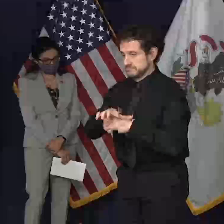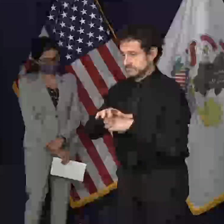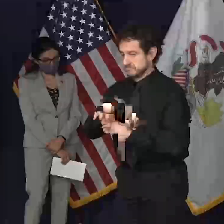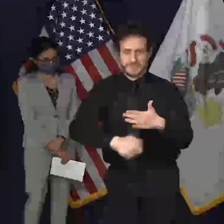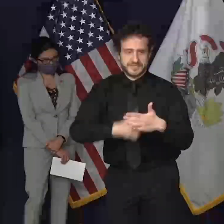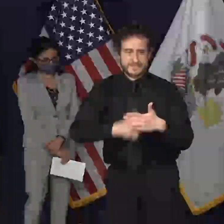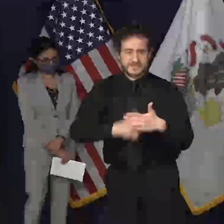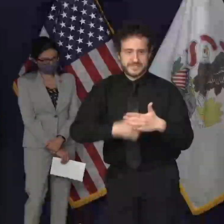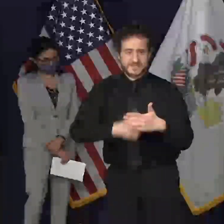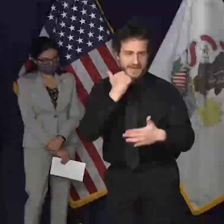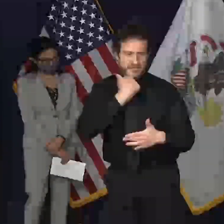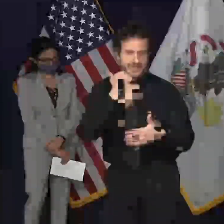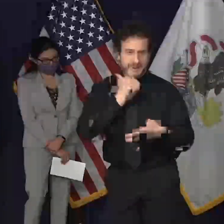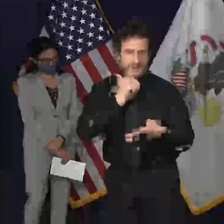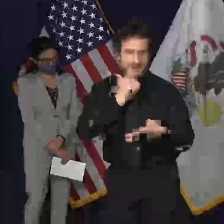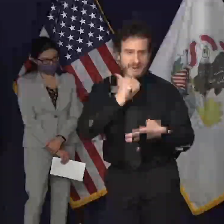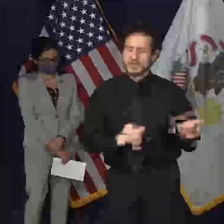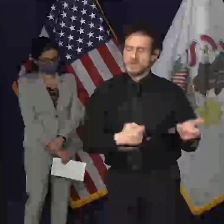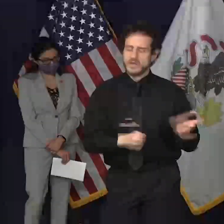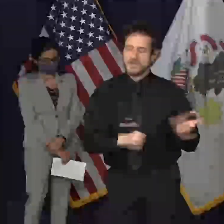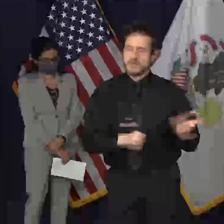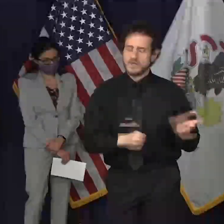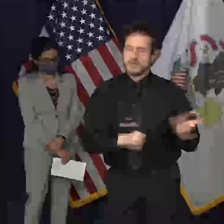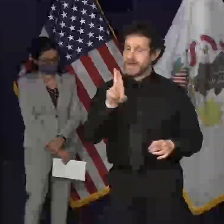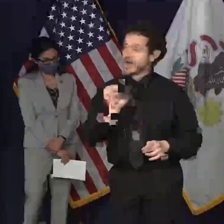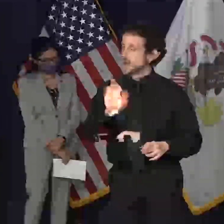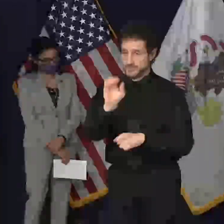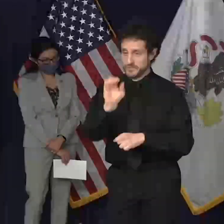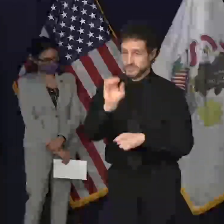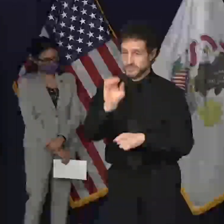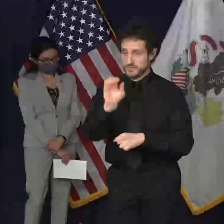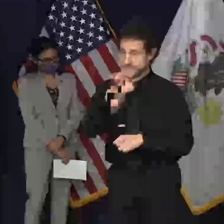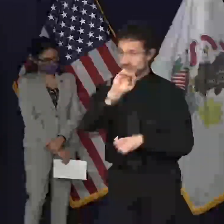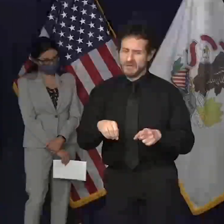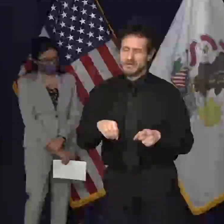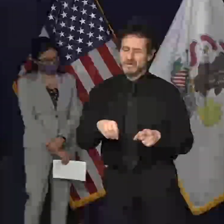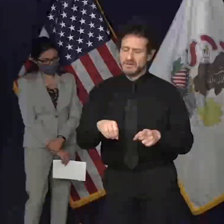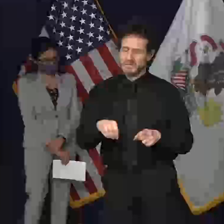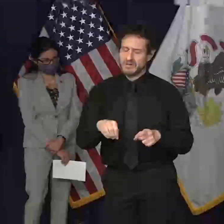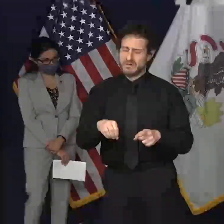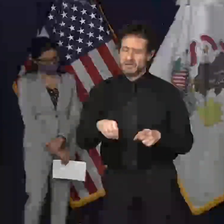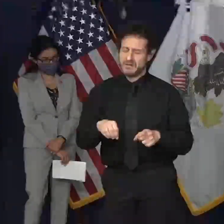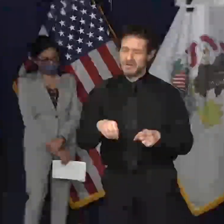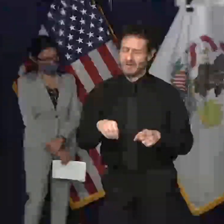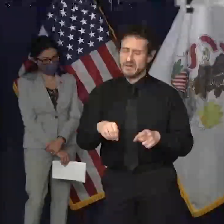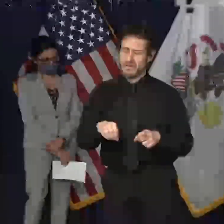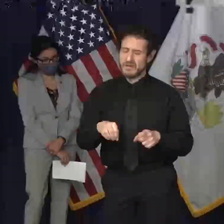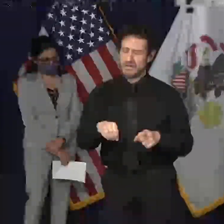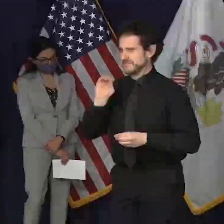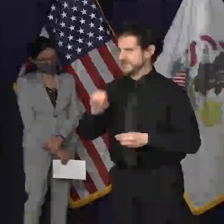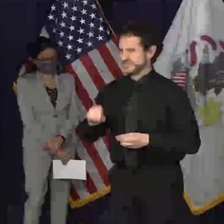the unemployment rate is much higher than the rate that was published in March. Any idea?